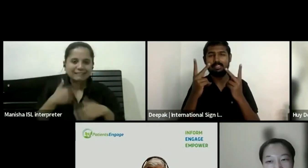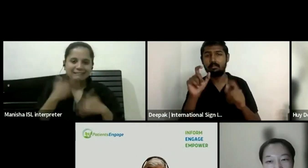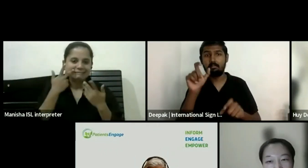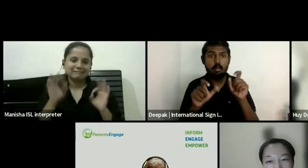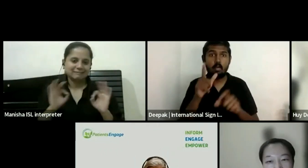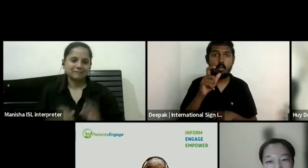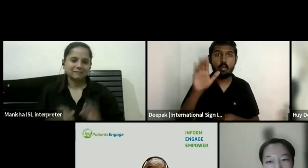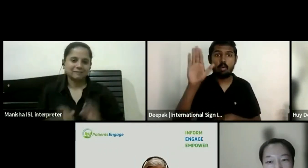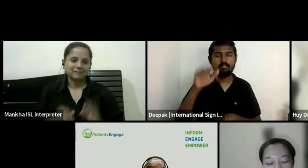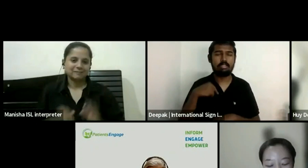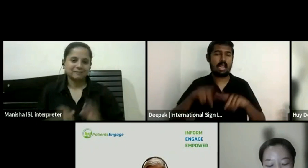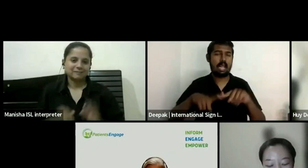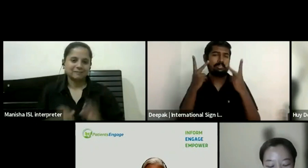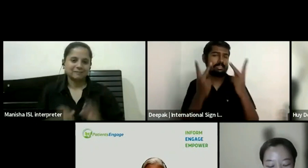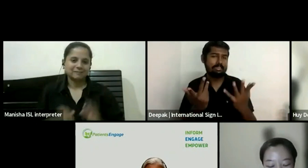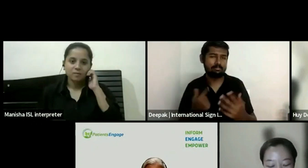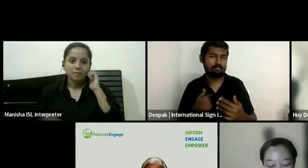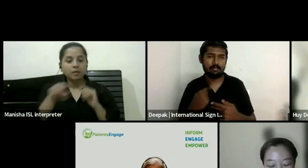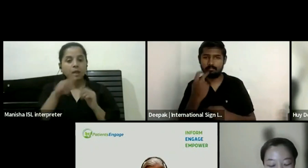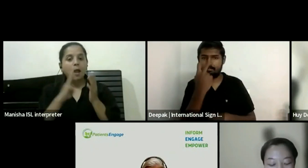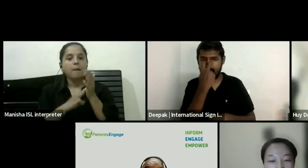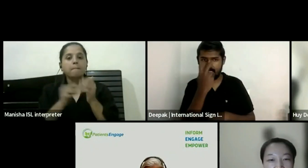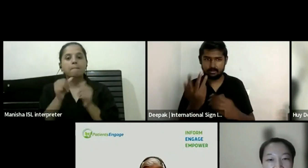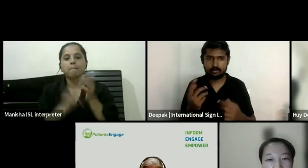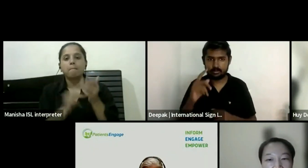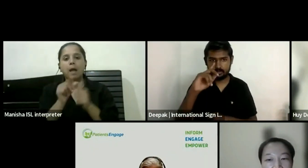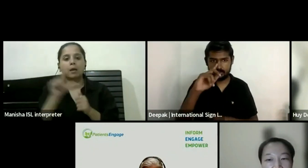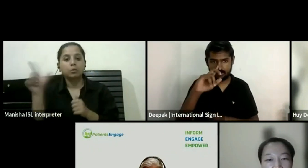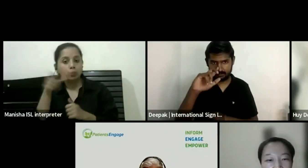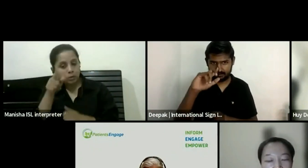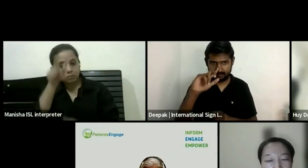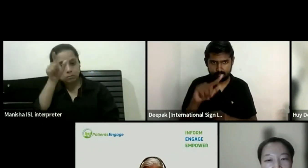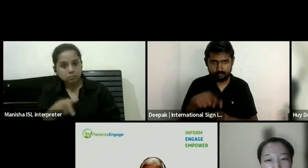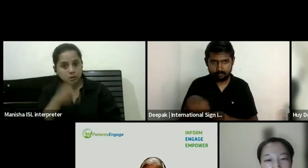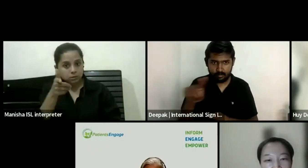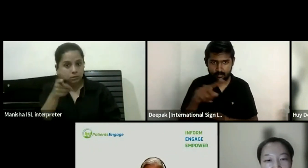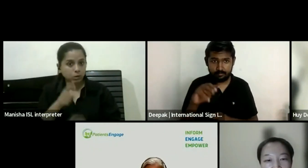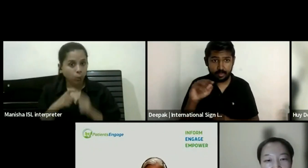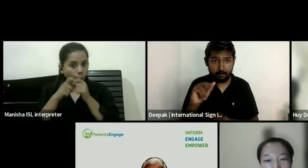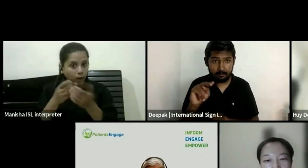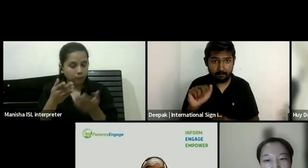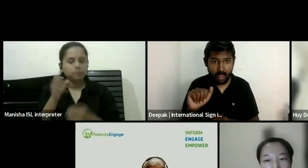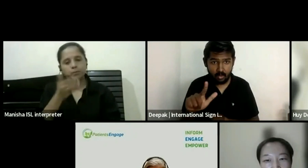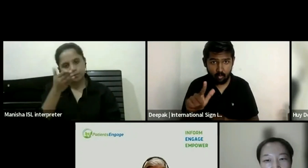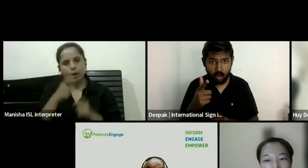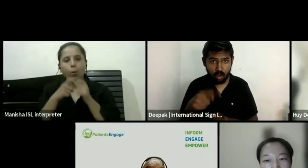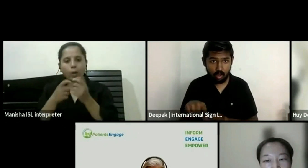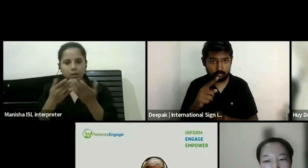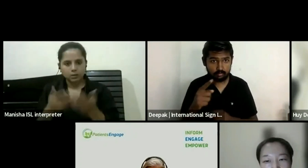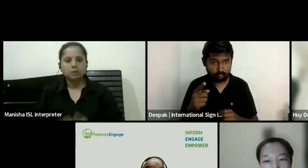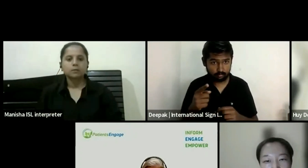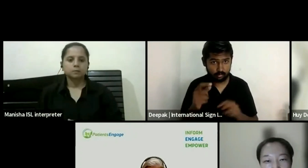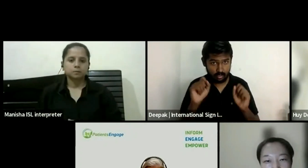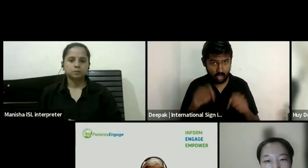Manuel Joshua? Yes, ma'am. Yeah, you can ask your question. Yes, ma'am.